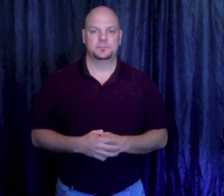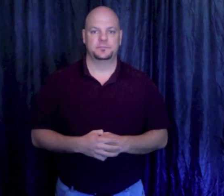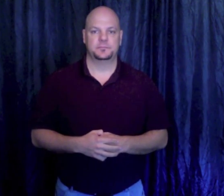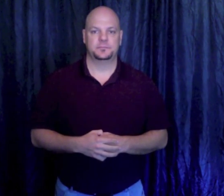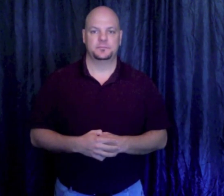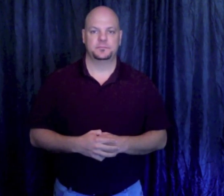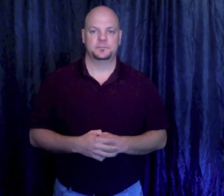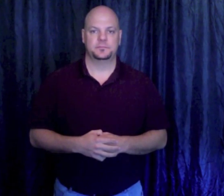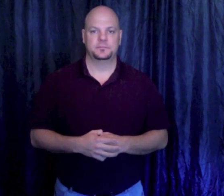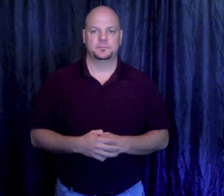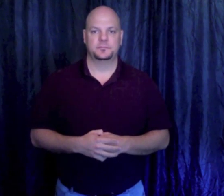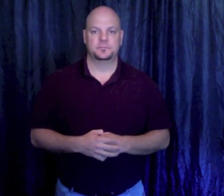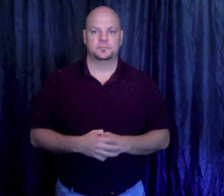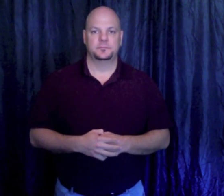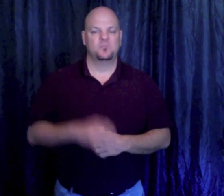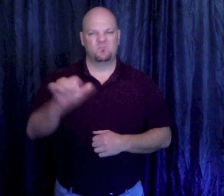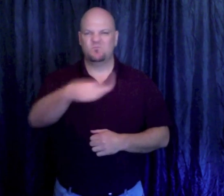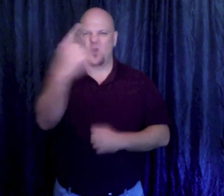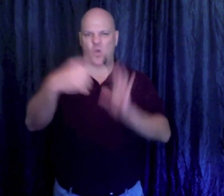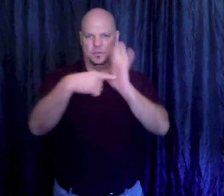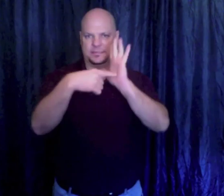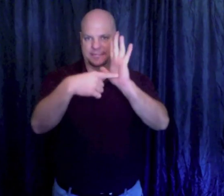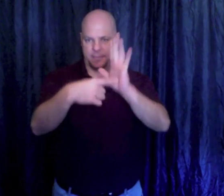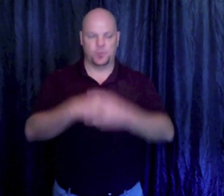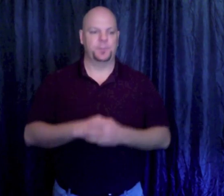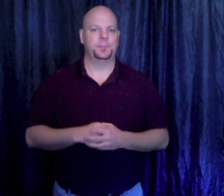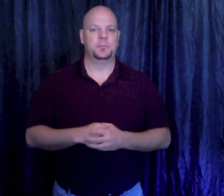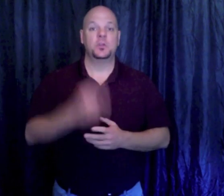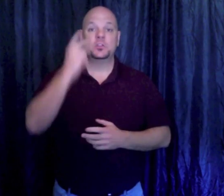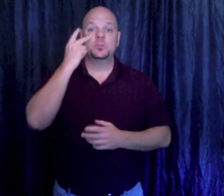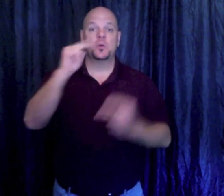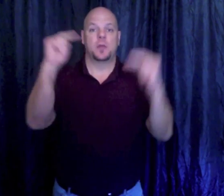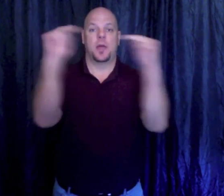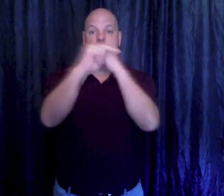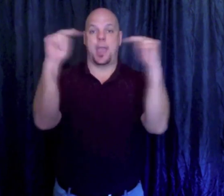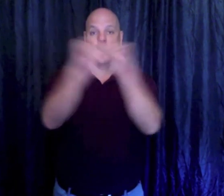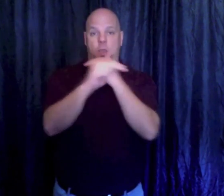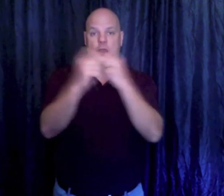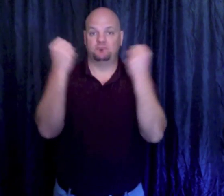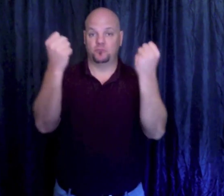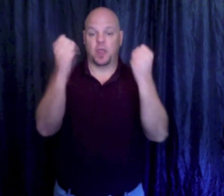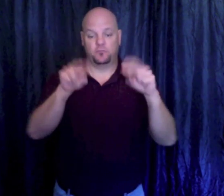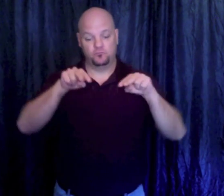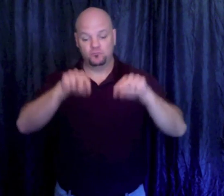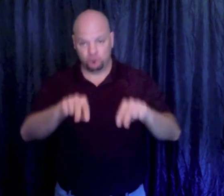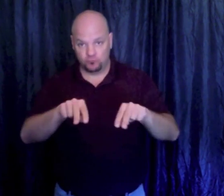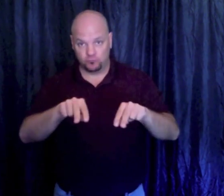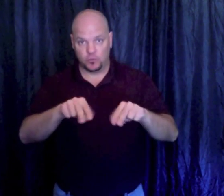And still, another example would be if you look on the divided highway. So if you look on an American divided